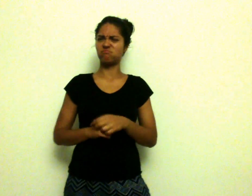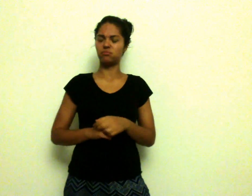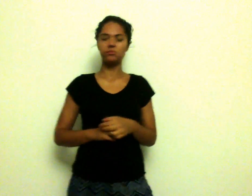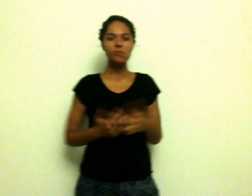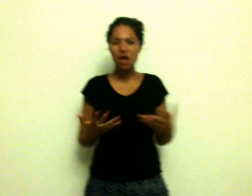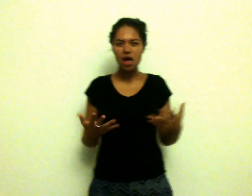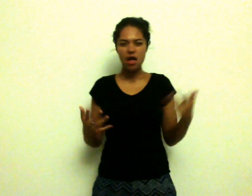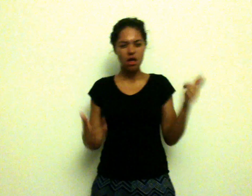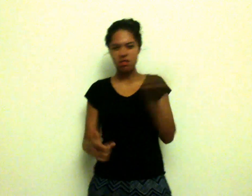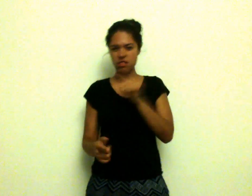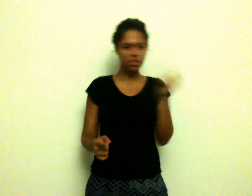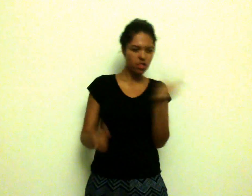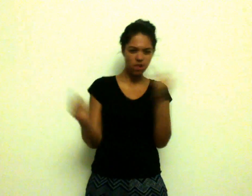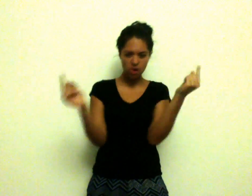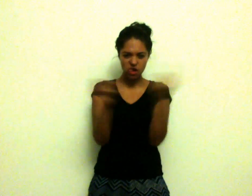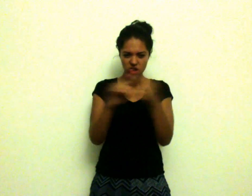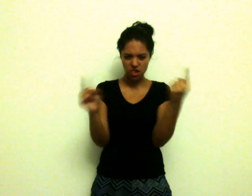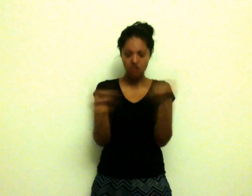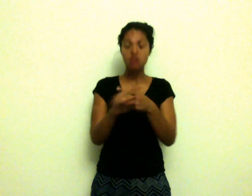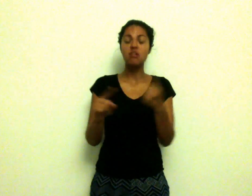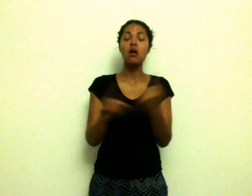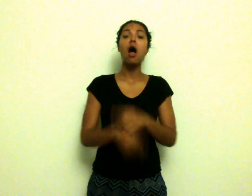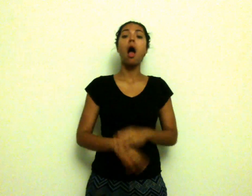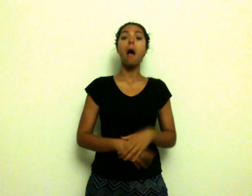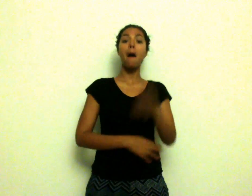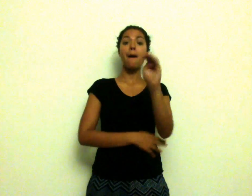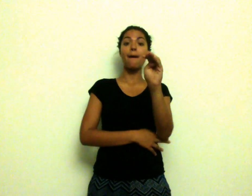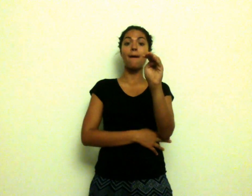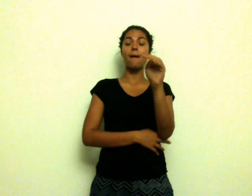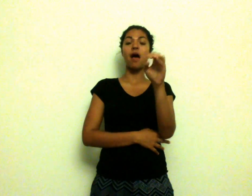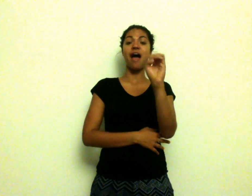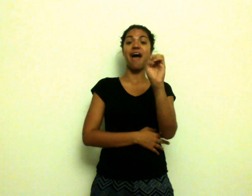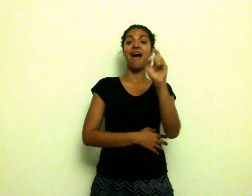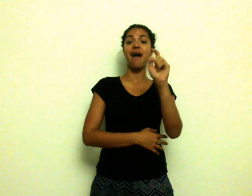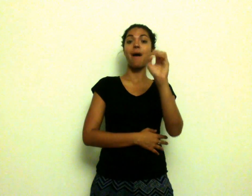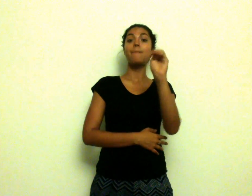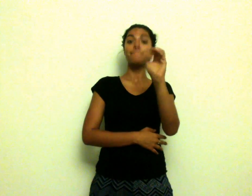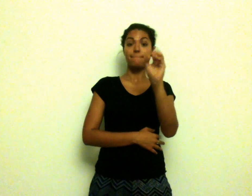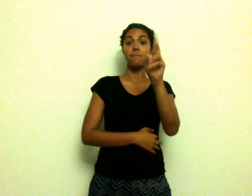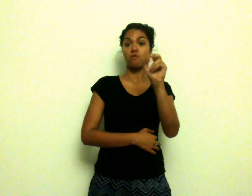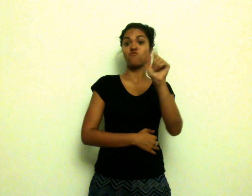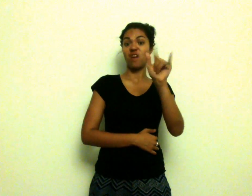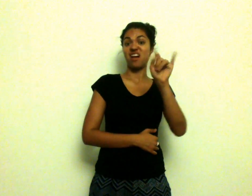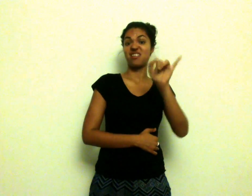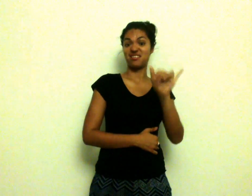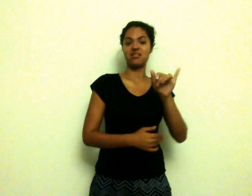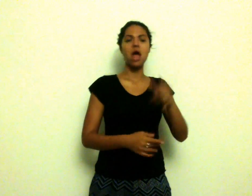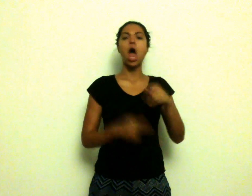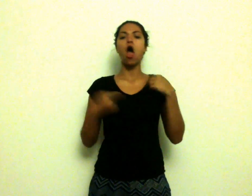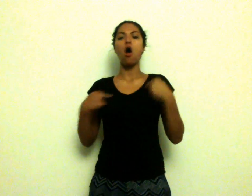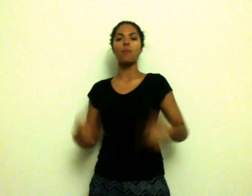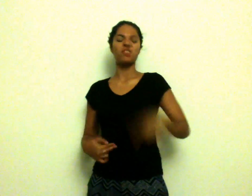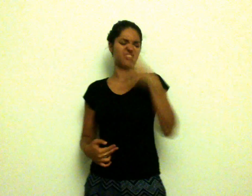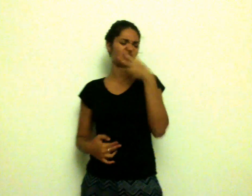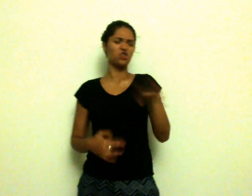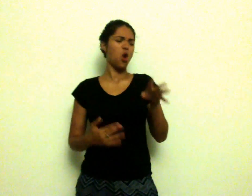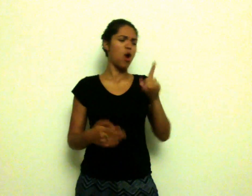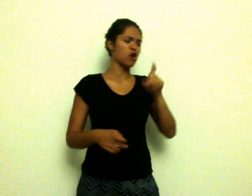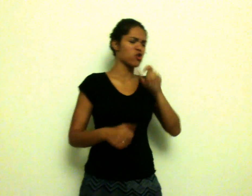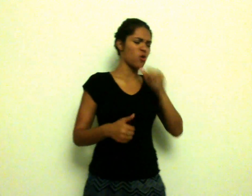for trampling on men. Therefore, the modern man in revolt has become practically useless for all purposes of revolt. By rebelling against everything, he's lost his right